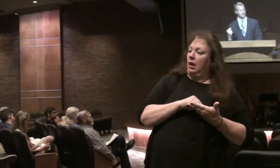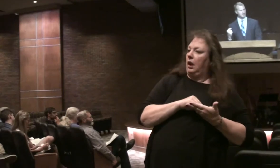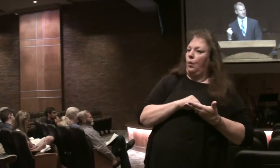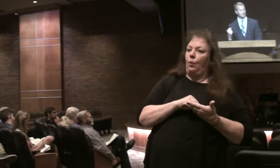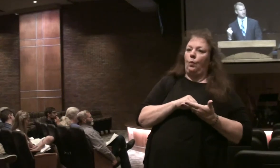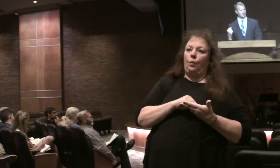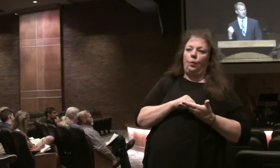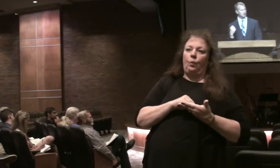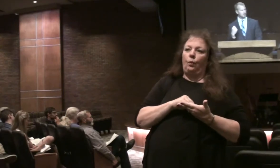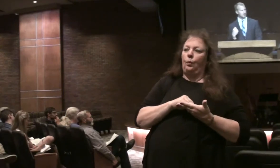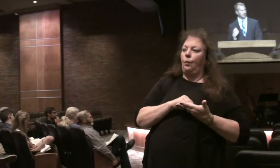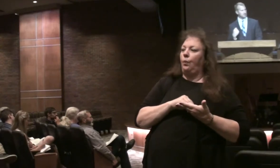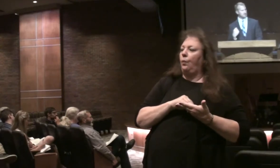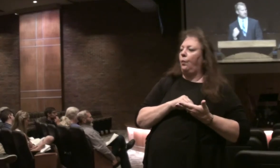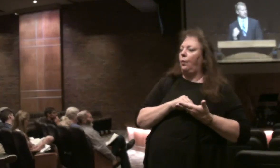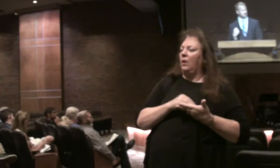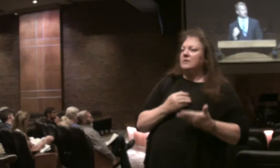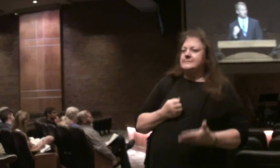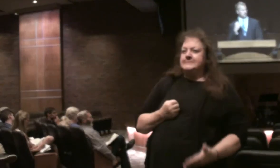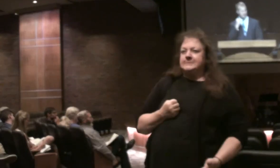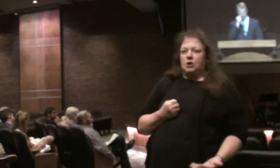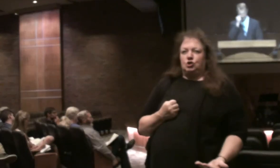ledger. It doesn't build a grudge.